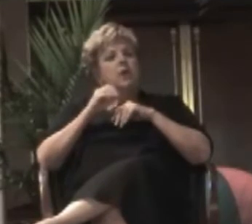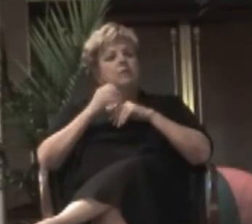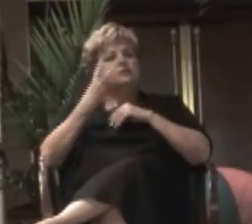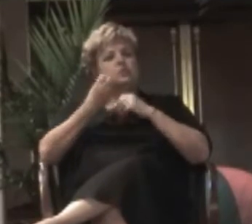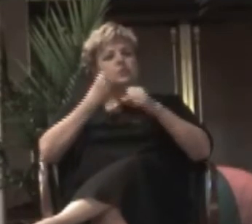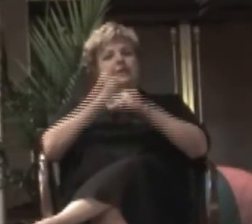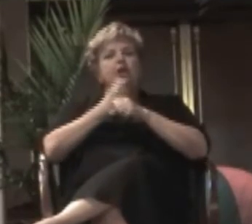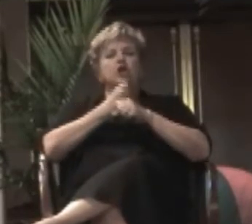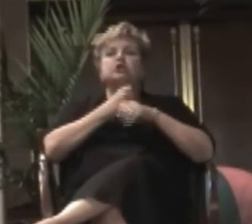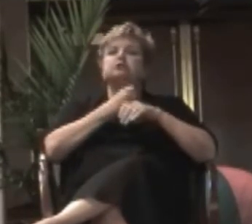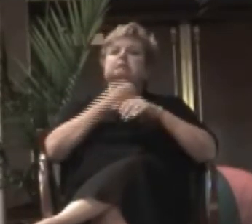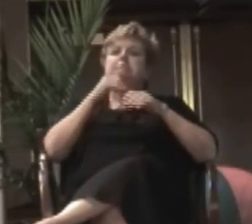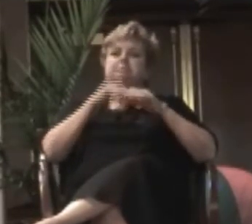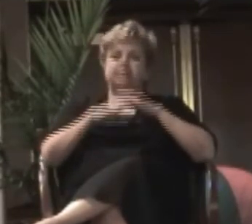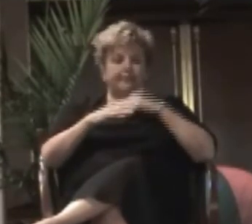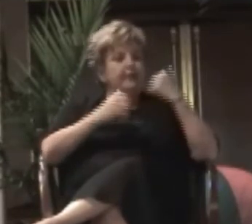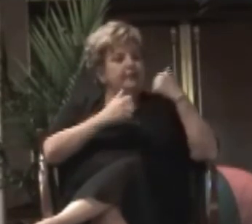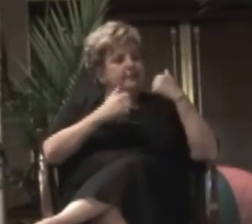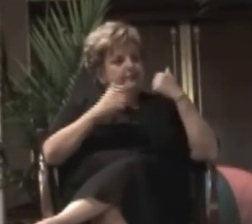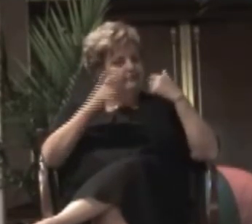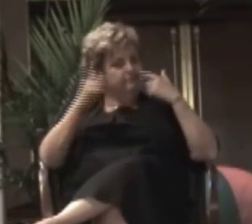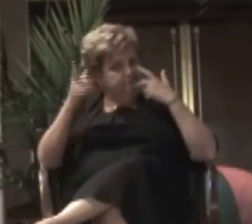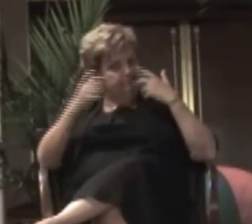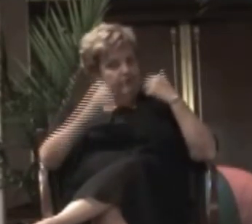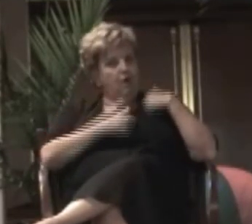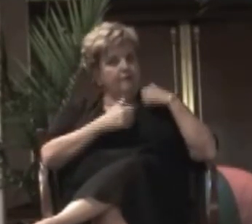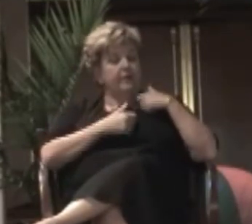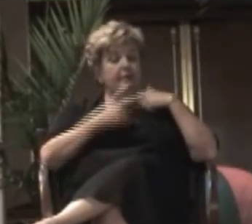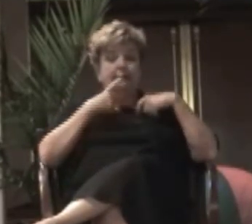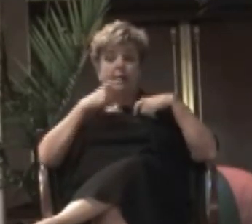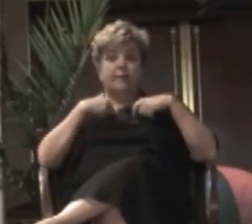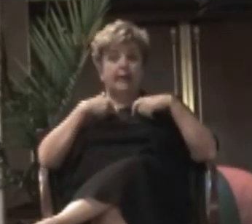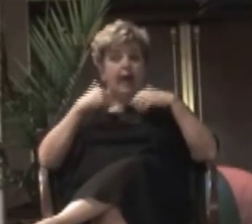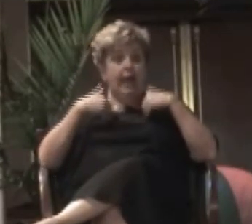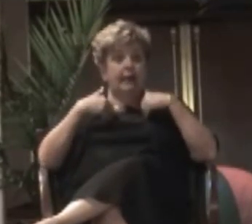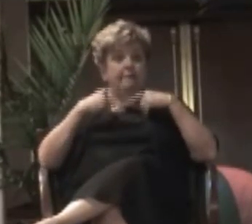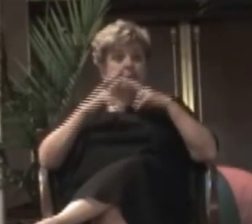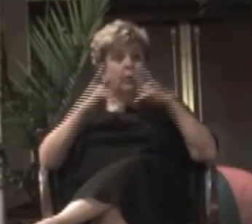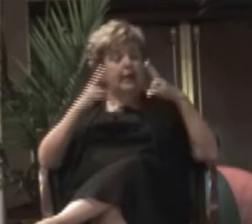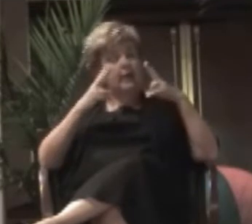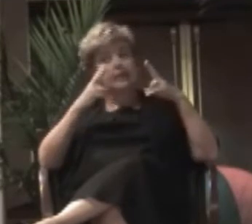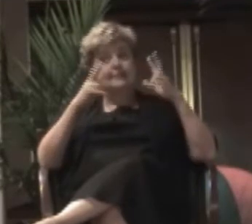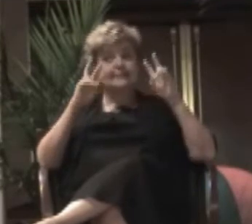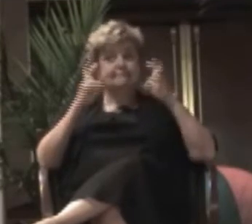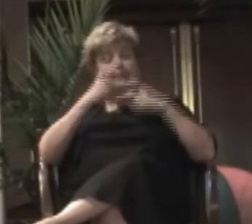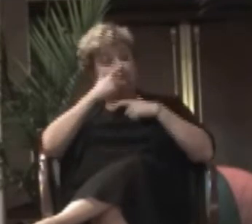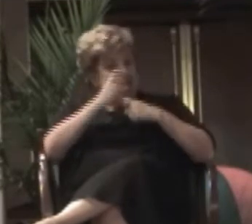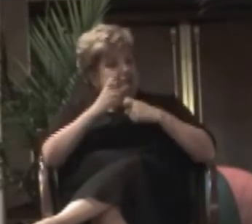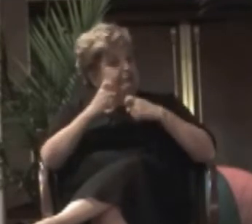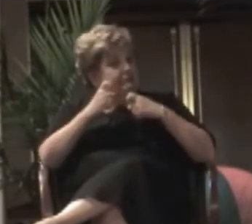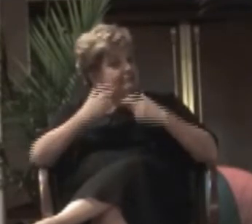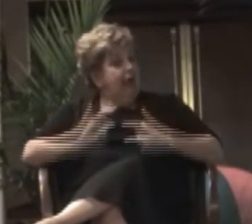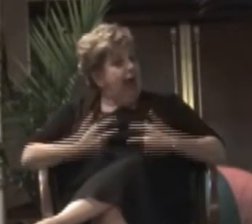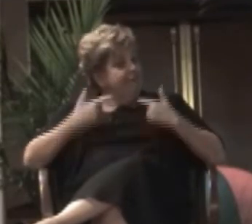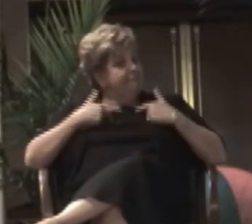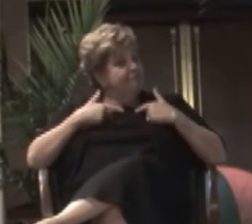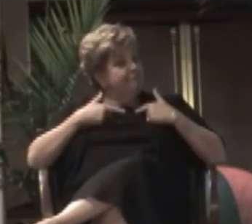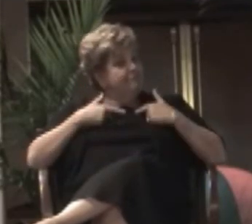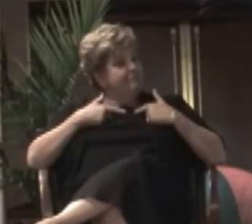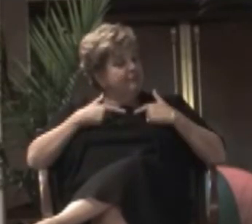a very eventful thing, I'm told, and I didn't know much about it. because I resolved that problem like every